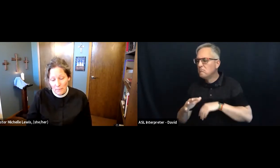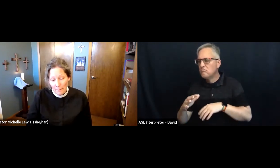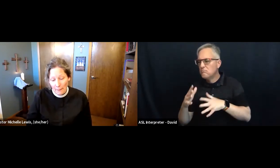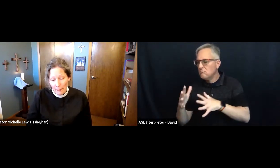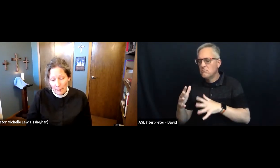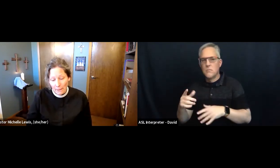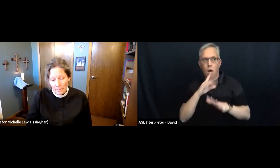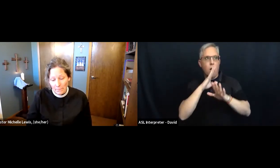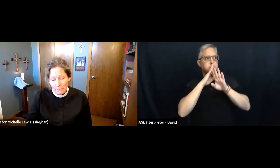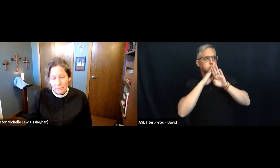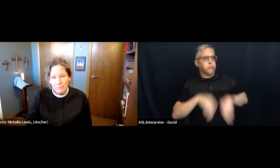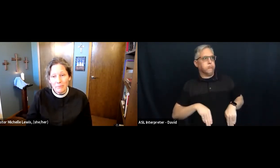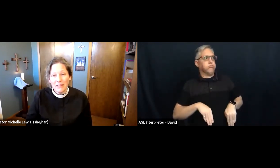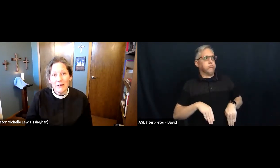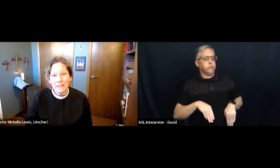potential